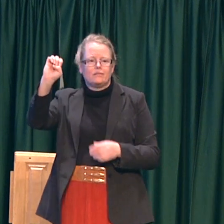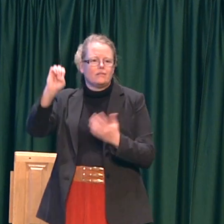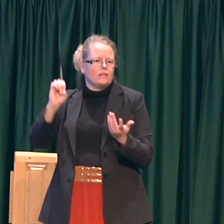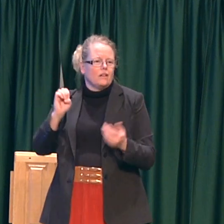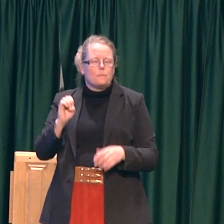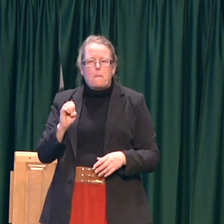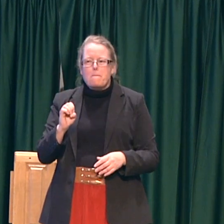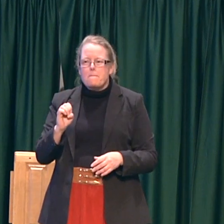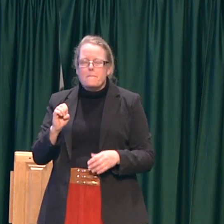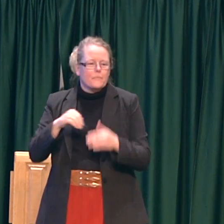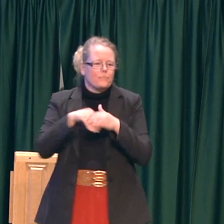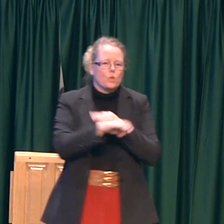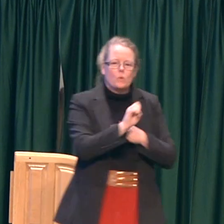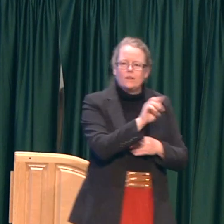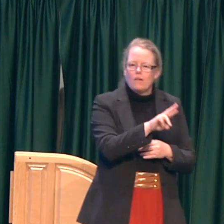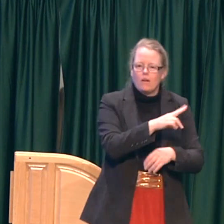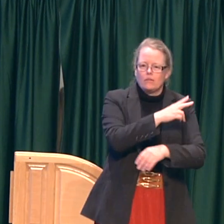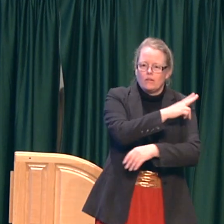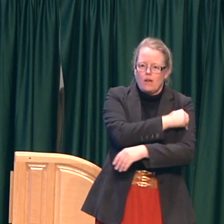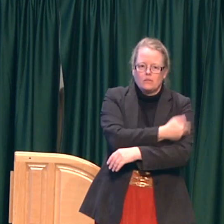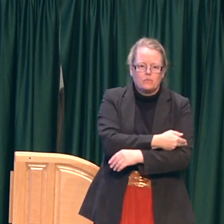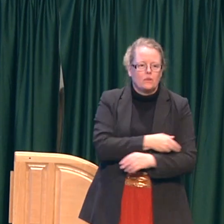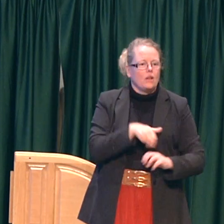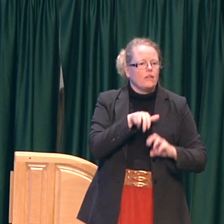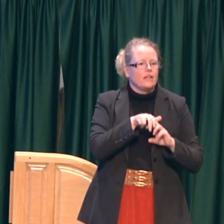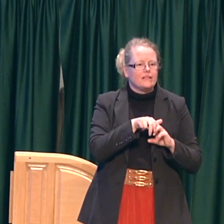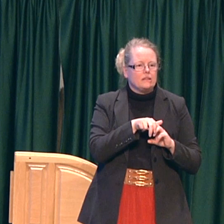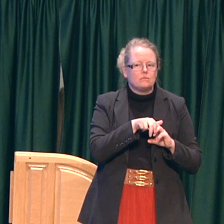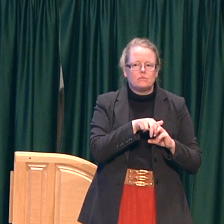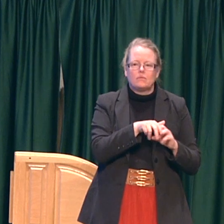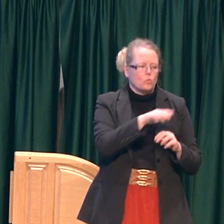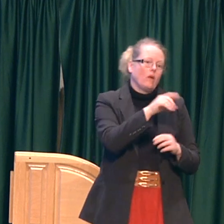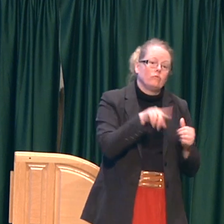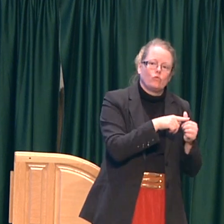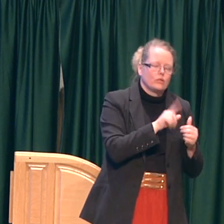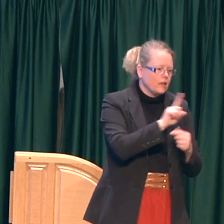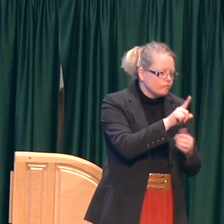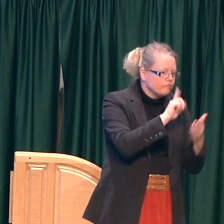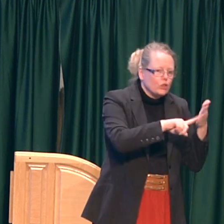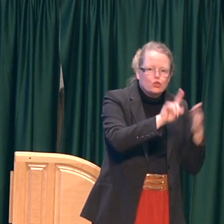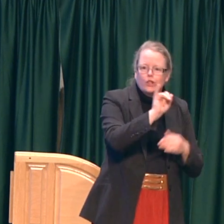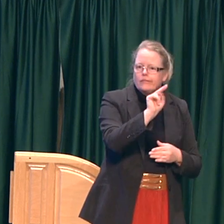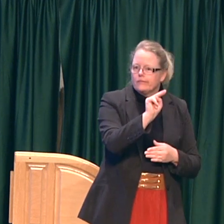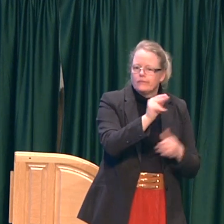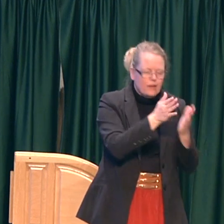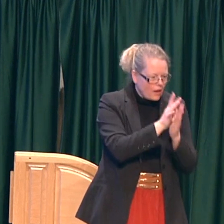If there's an emergency for a deaf person, they're in the emergency room, sitting in the waiting room, right? First they have